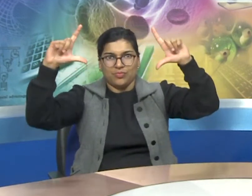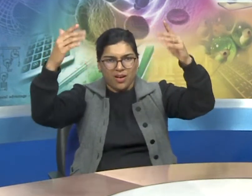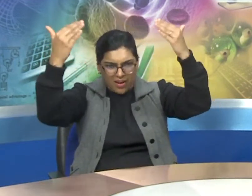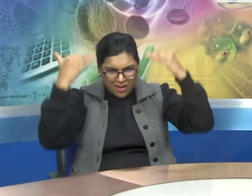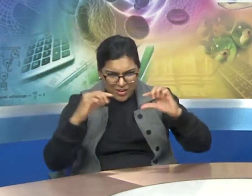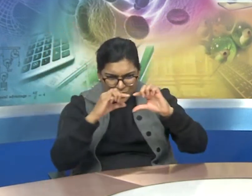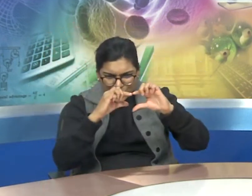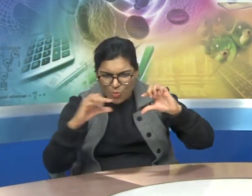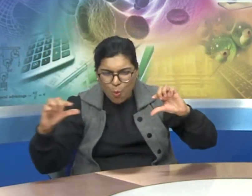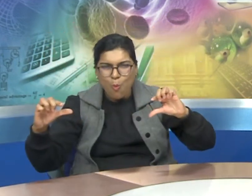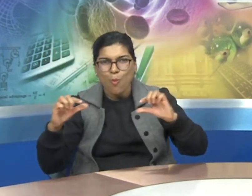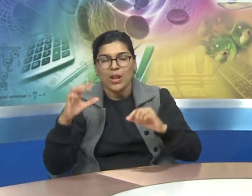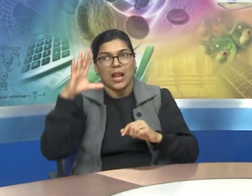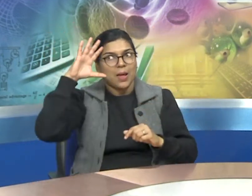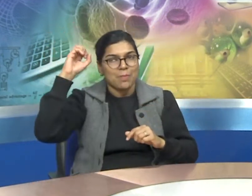notes page view,